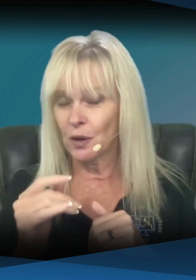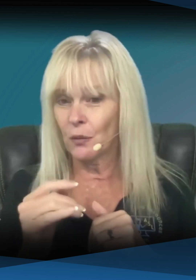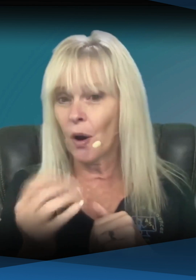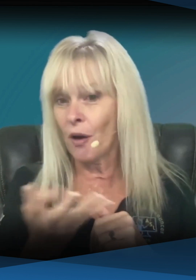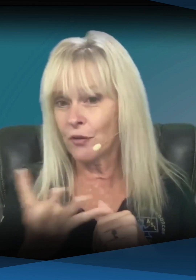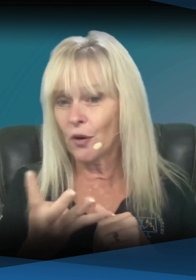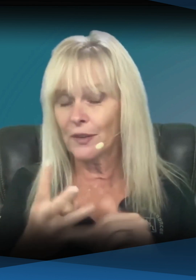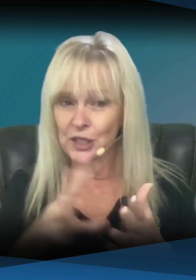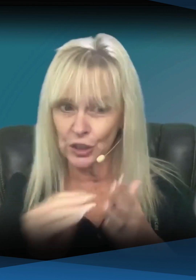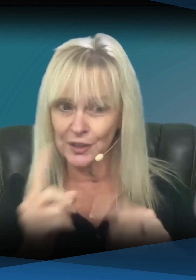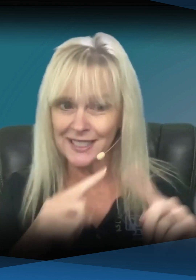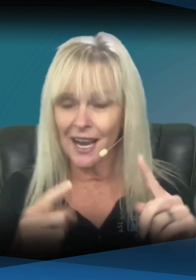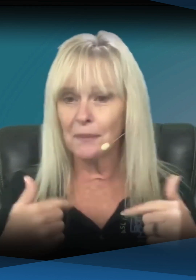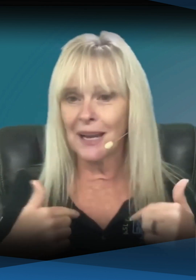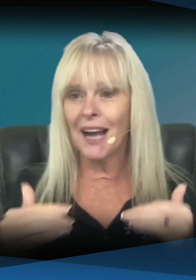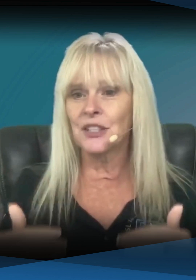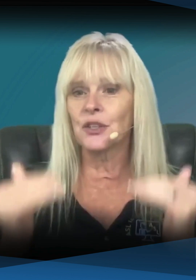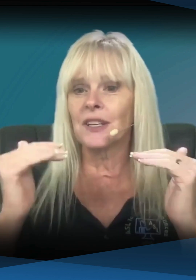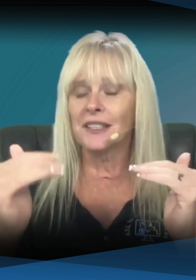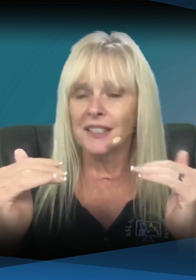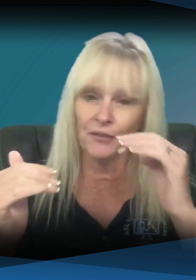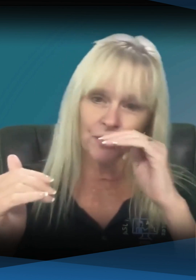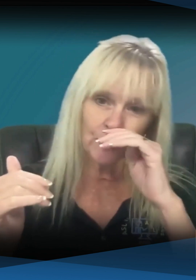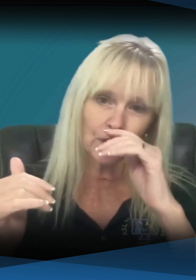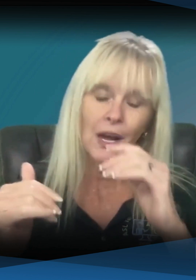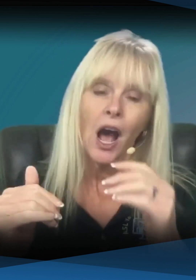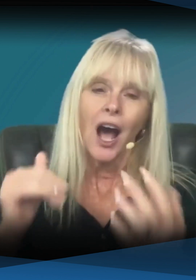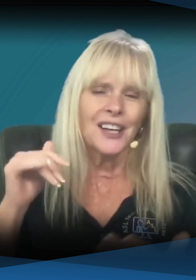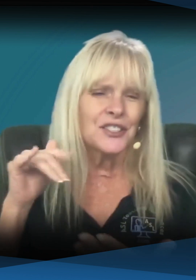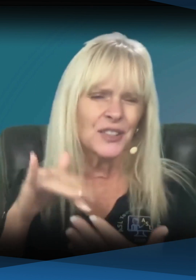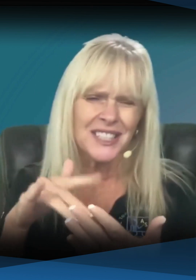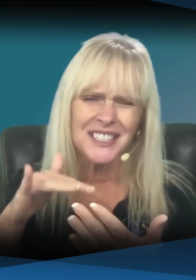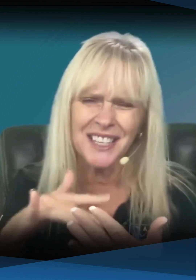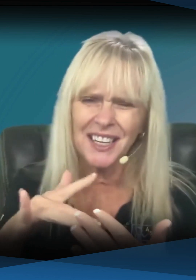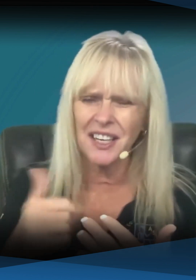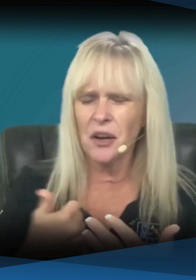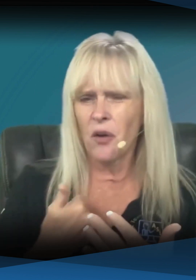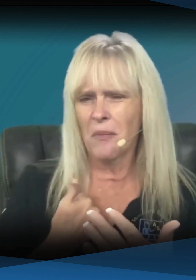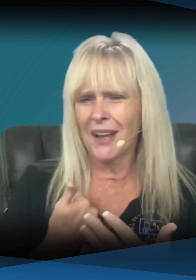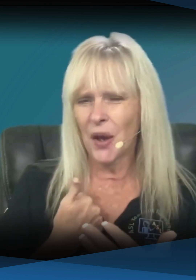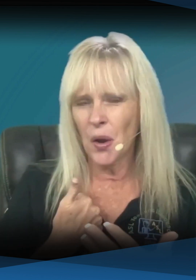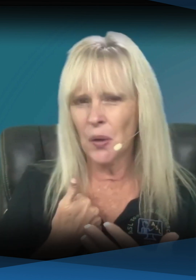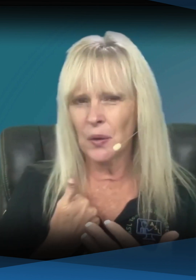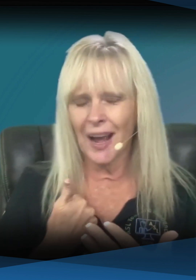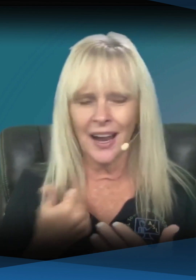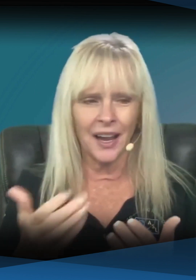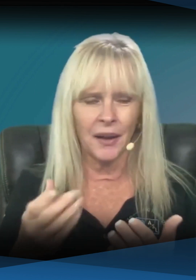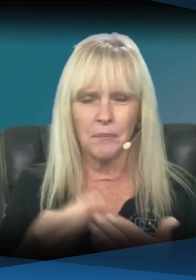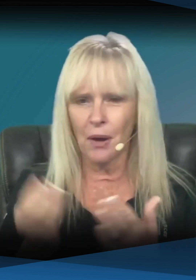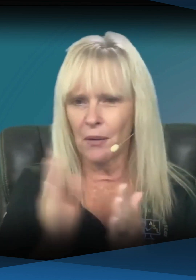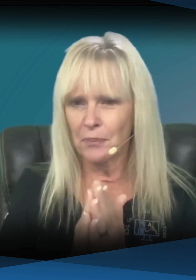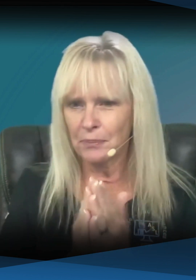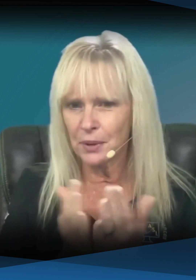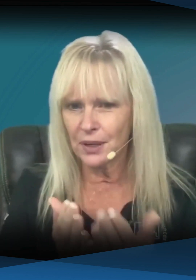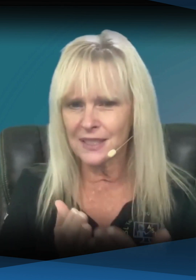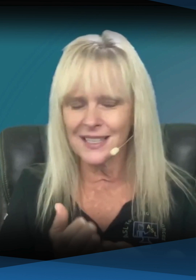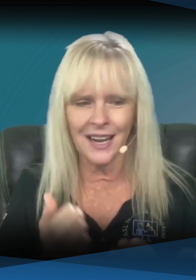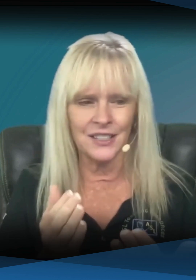all 4 of us learned sign, but I took it a step further. I started studying on my own. I bought books. I just